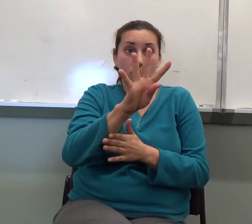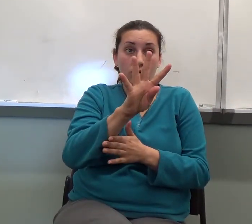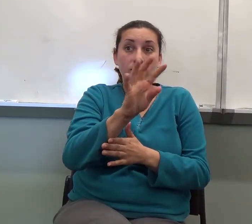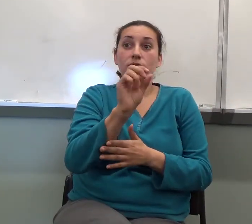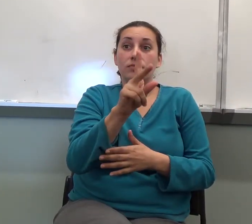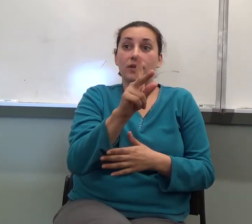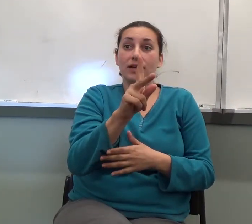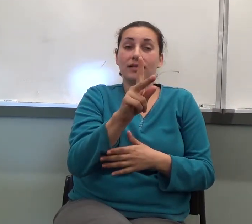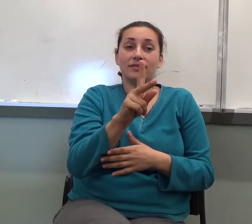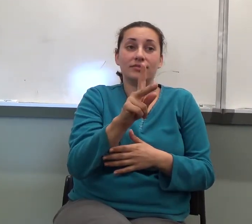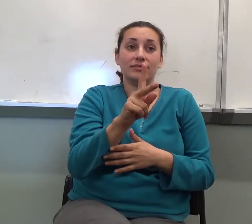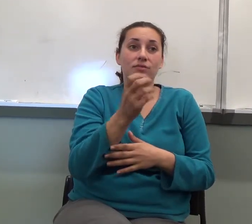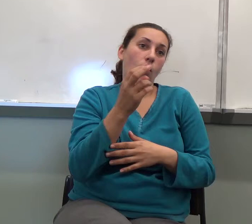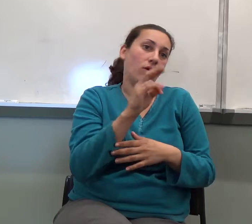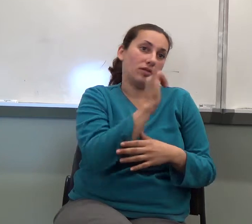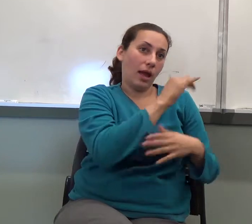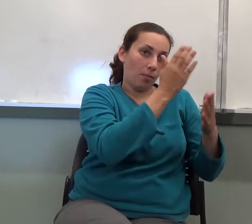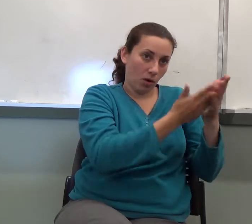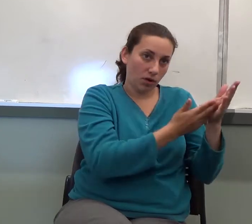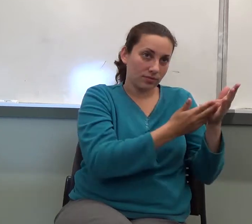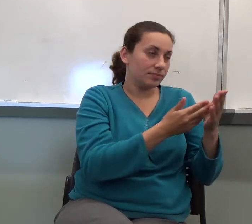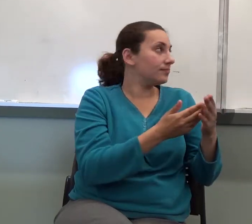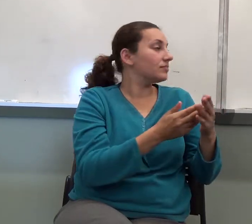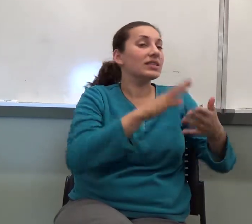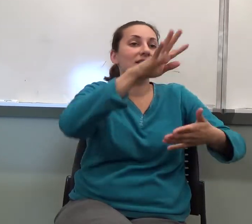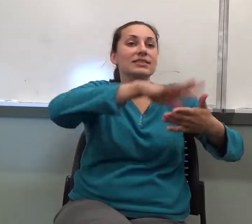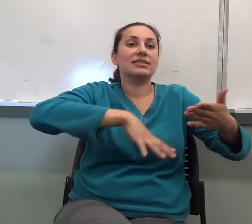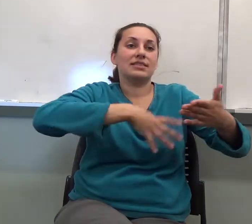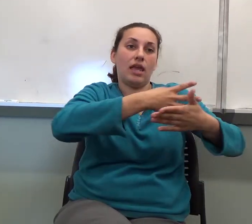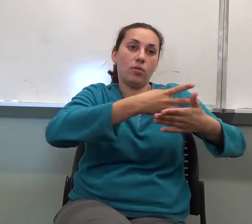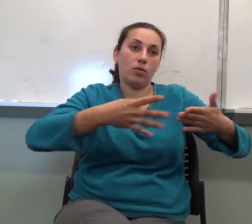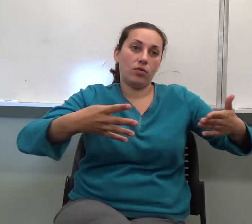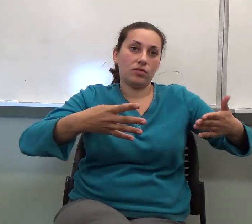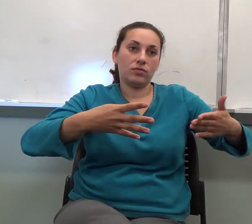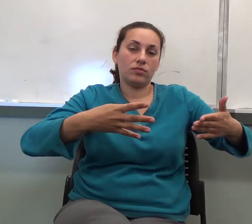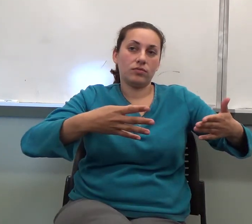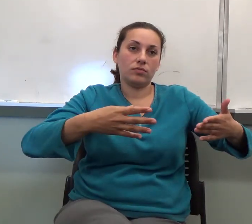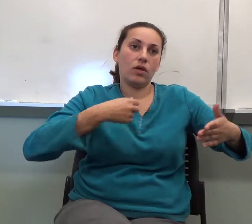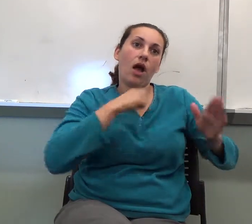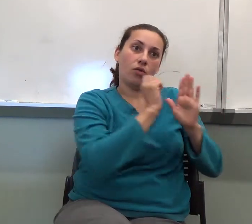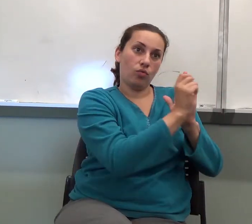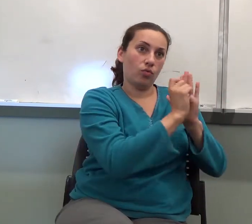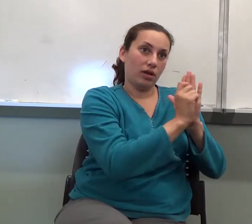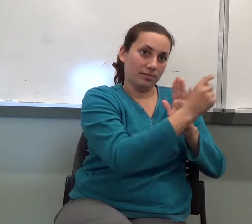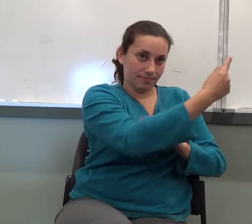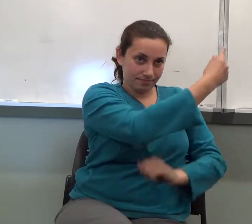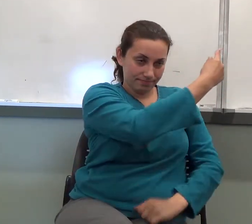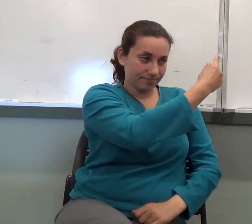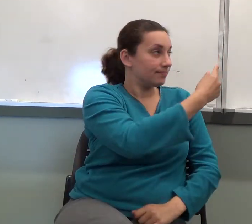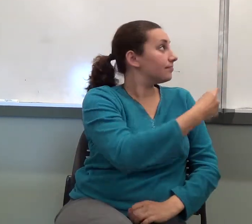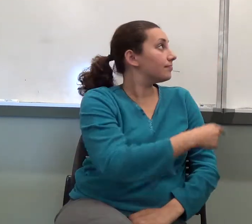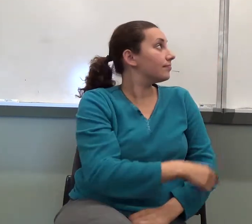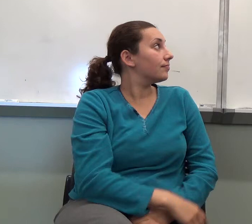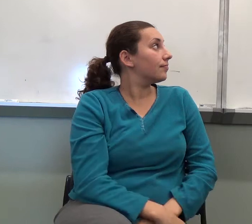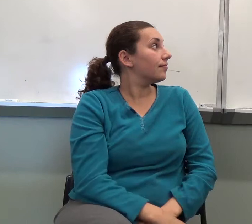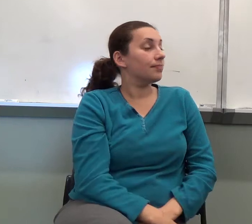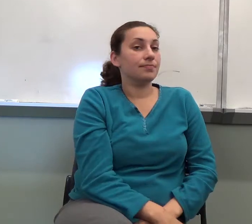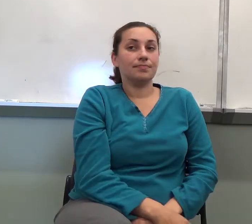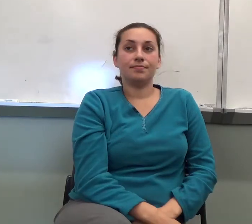And, or this section on the bottom, this table. I'll even write it up here, page 374. What they've